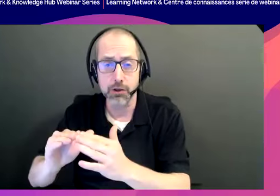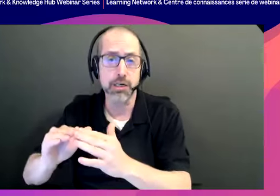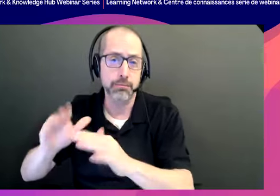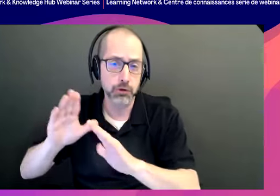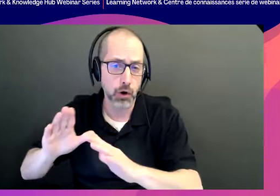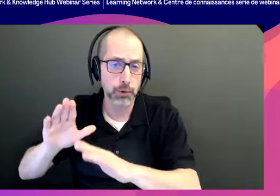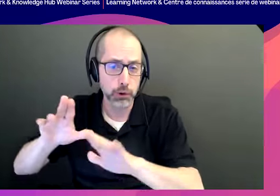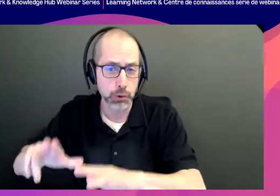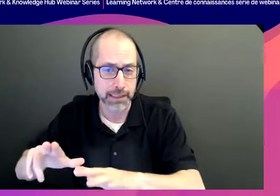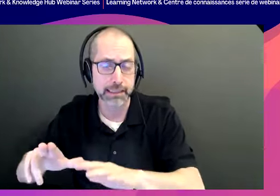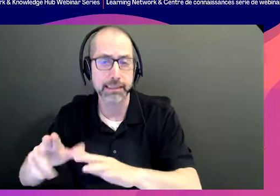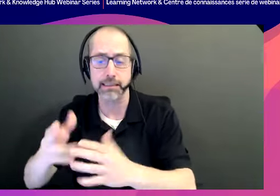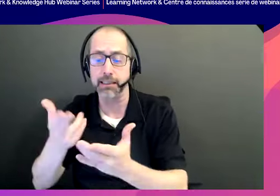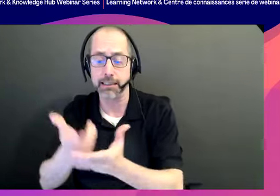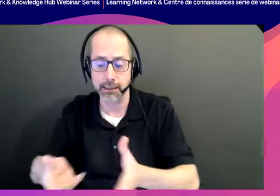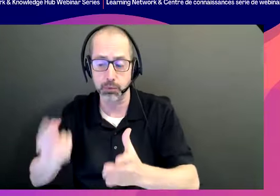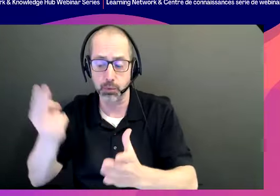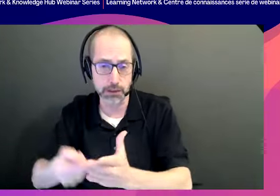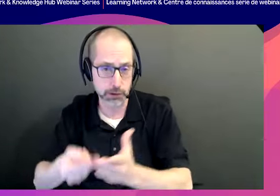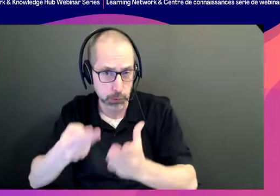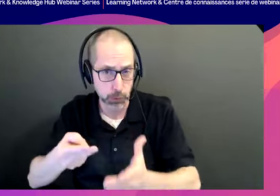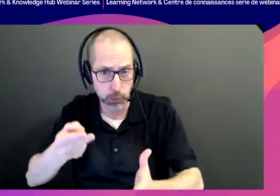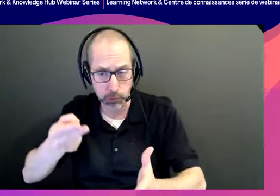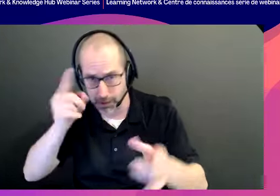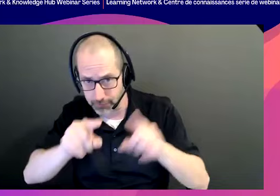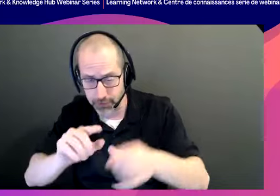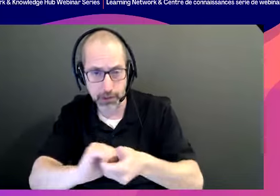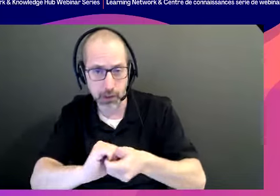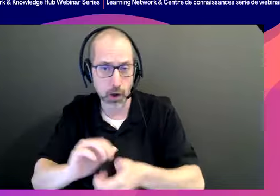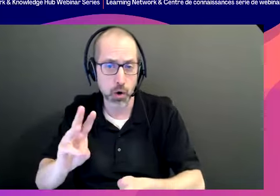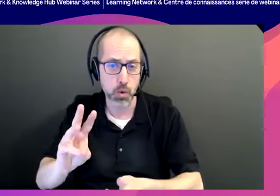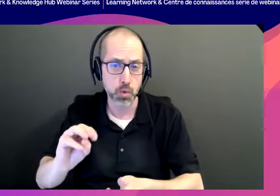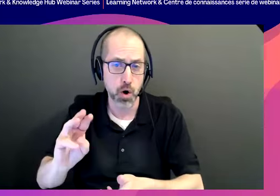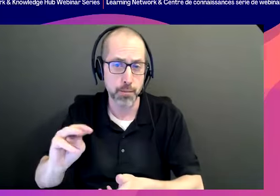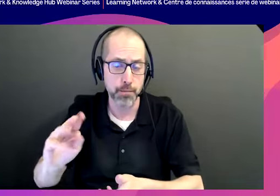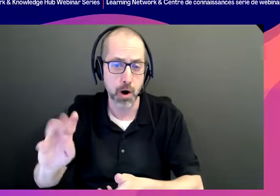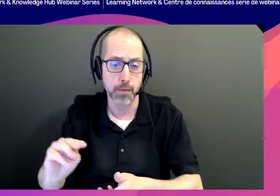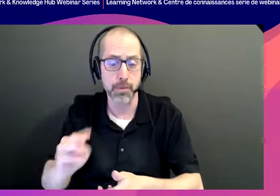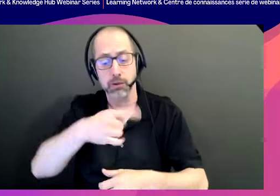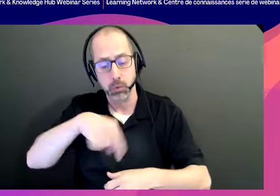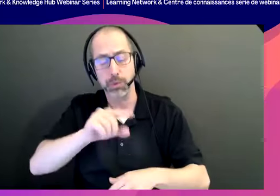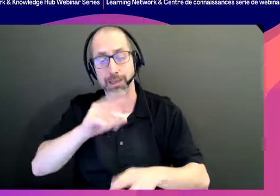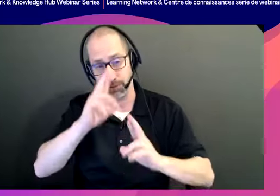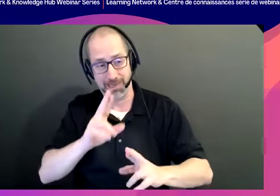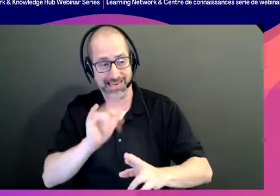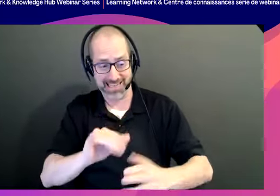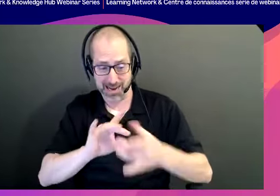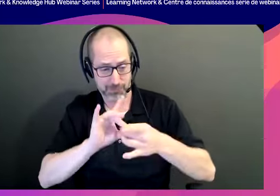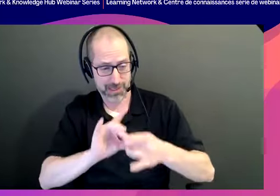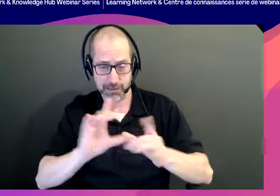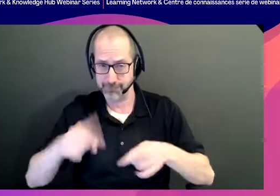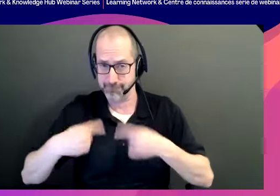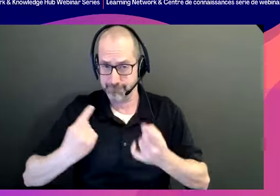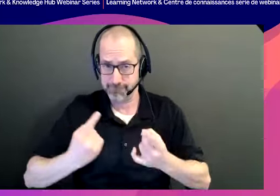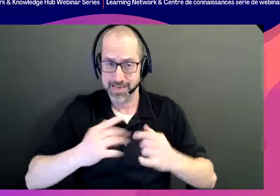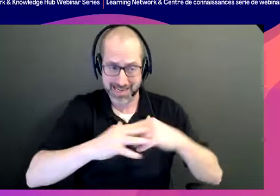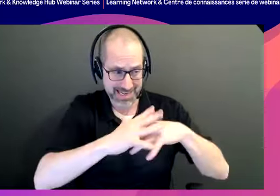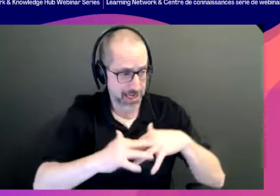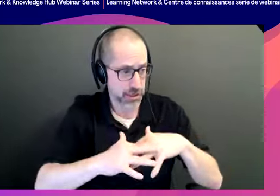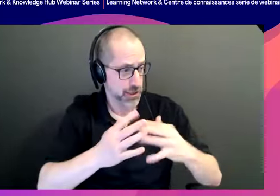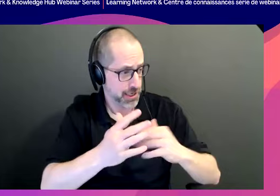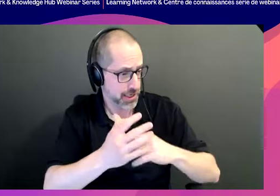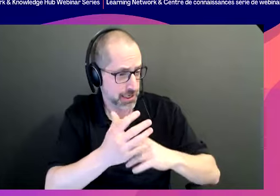One Spoon Covenant Wampum. With this, we respect the long-standing relationships that Indigenous nations have to this